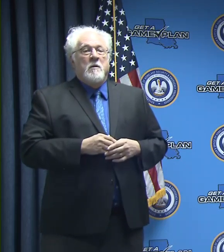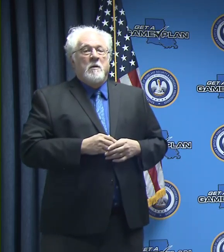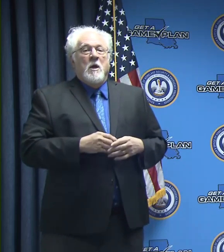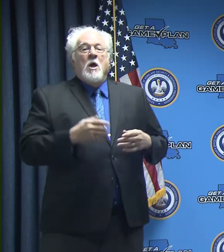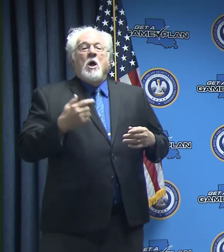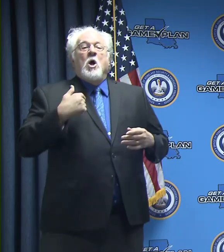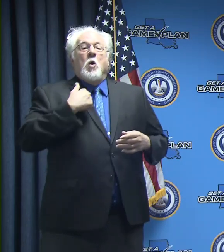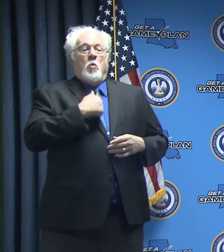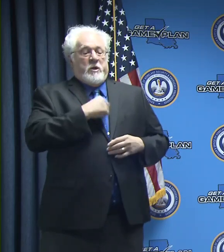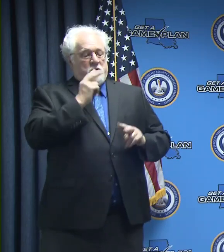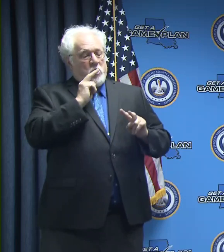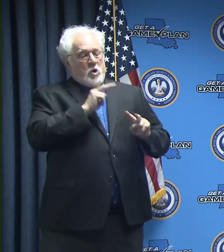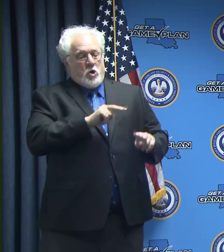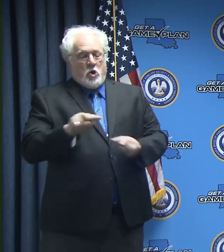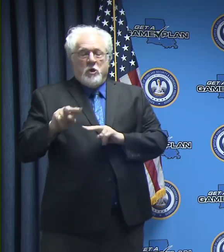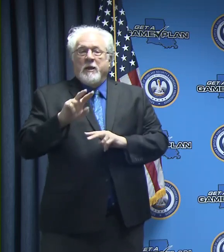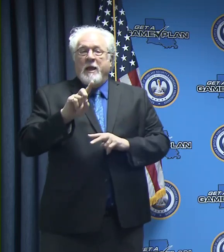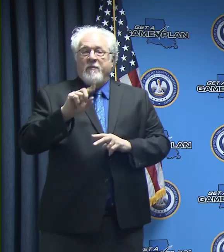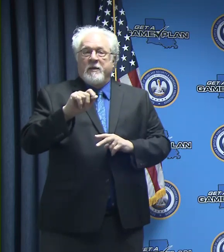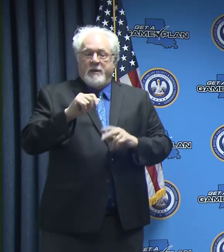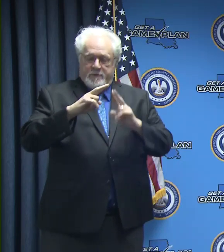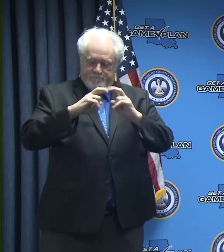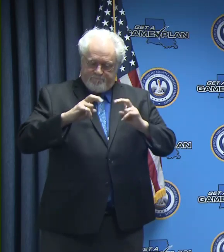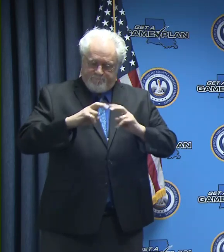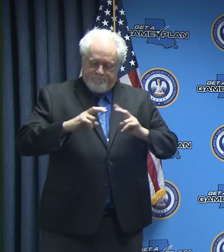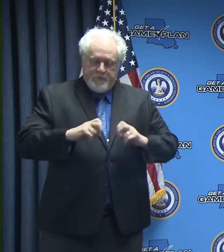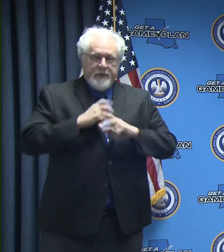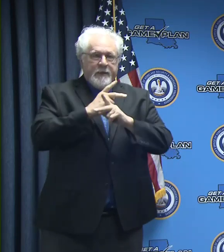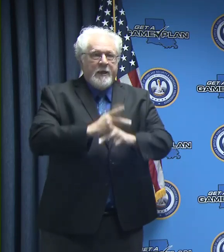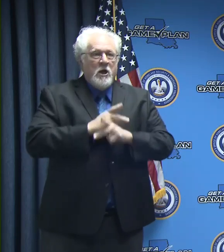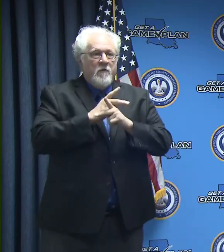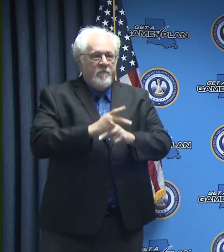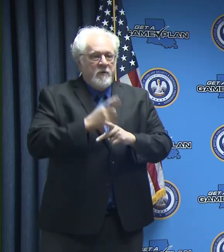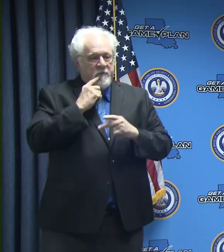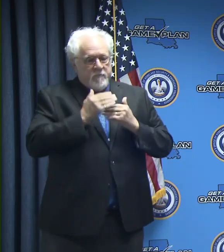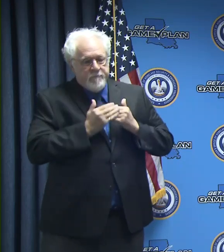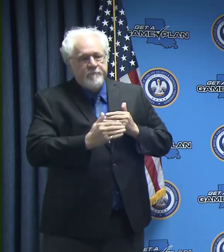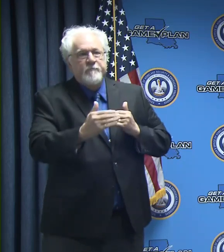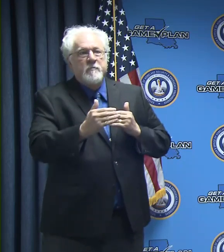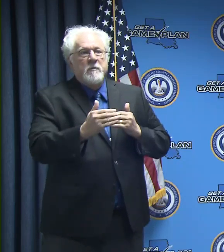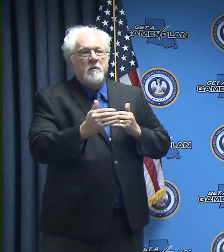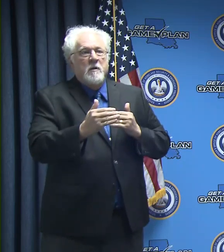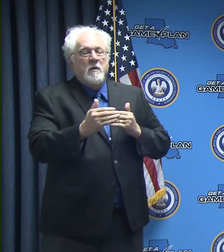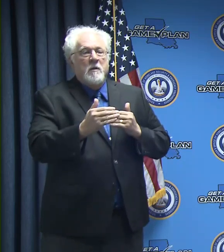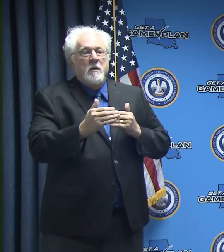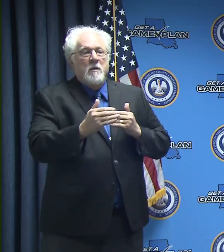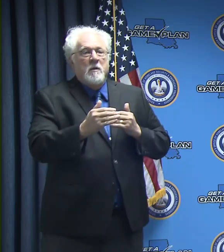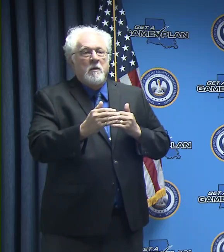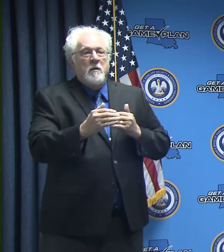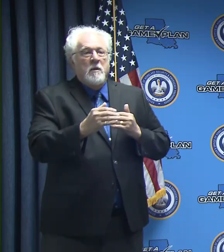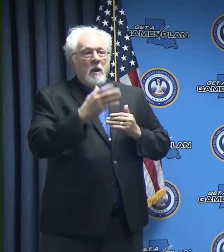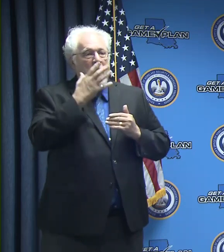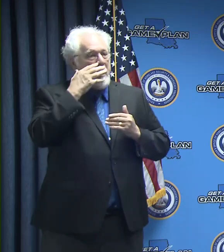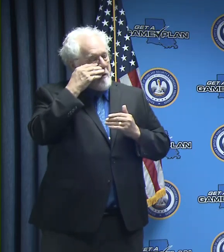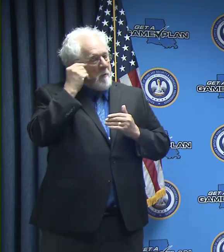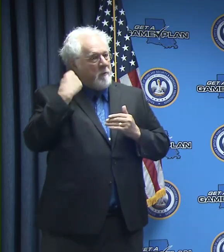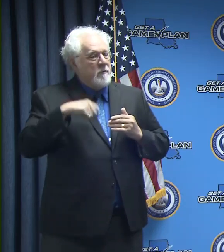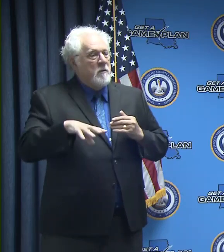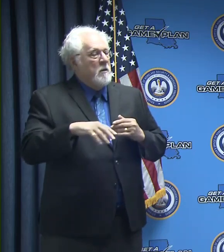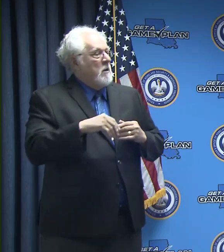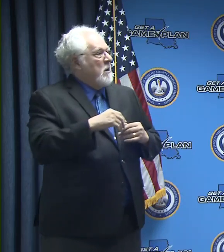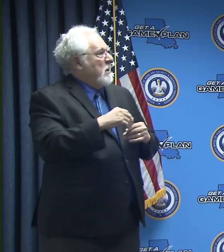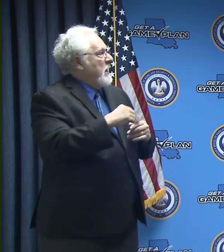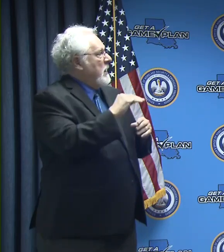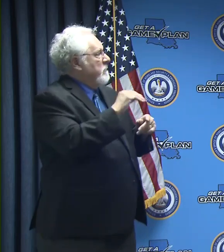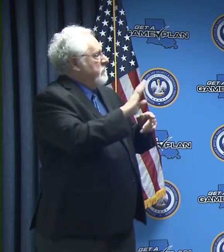So we should be looking at this data very carefully for the next several days to come. And if we go ahead and put the